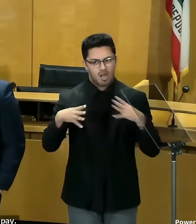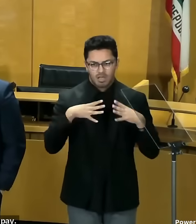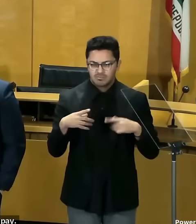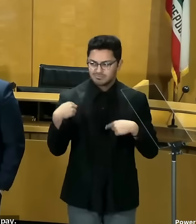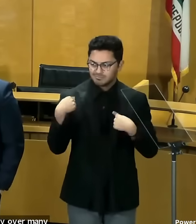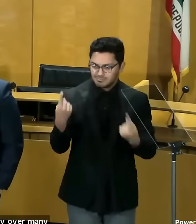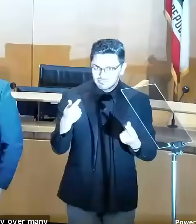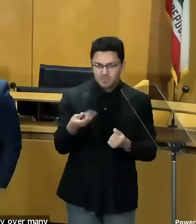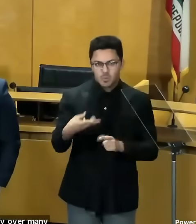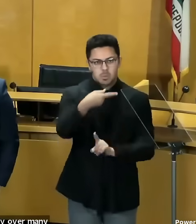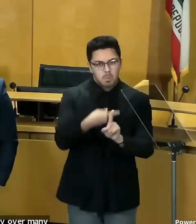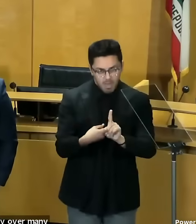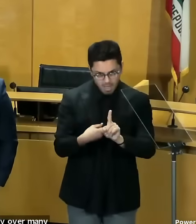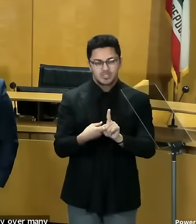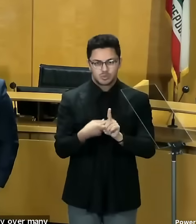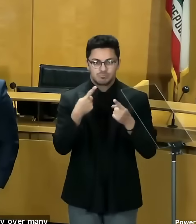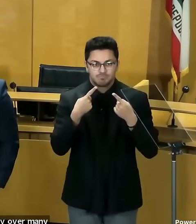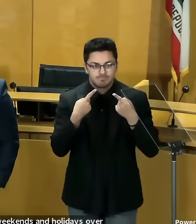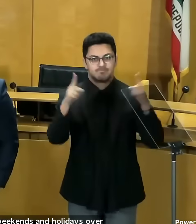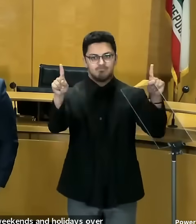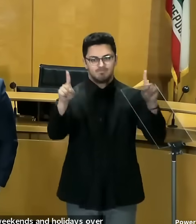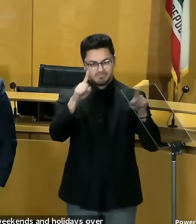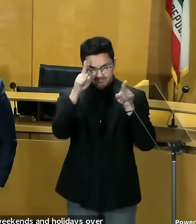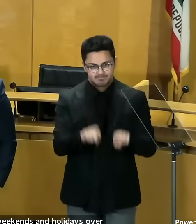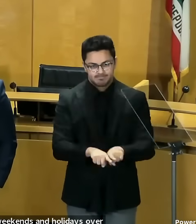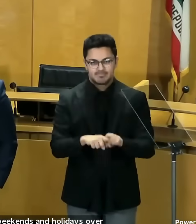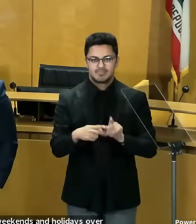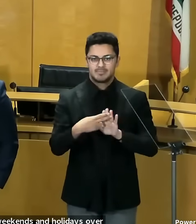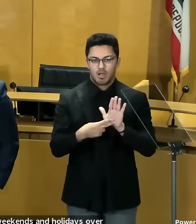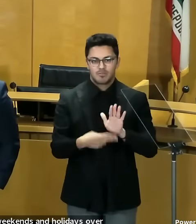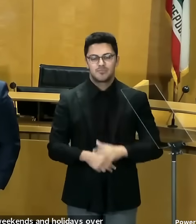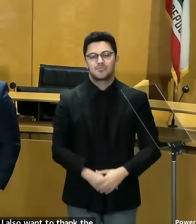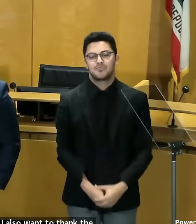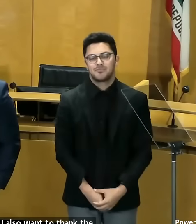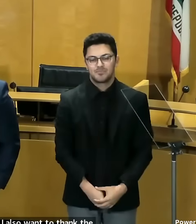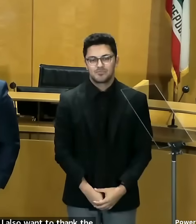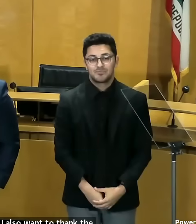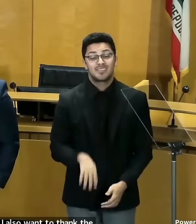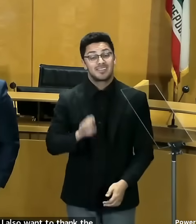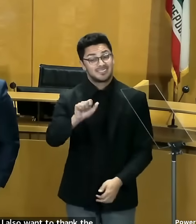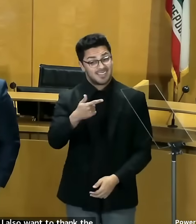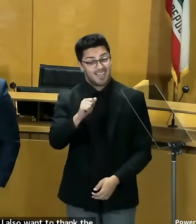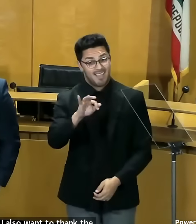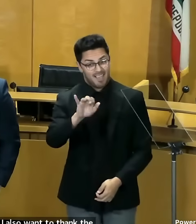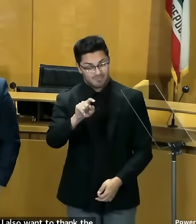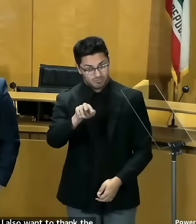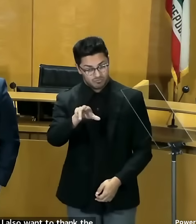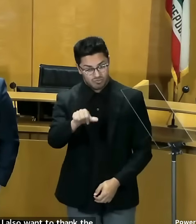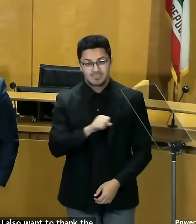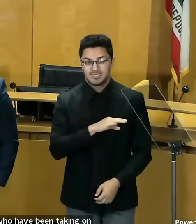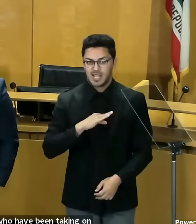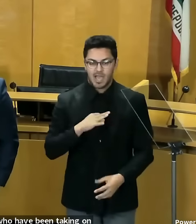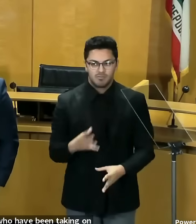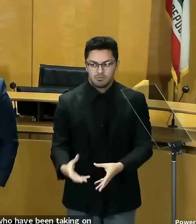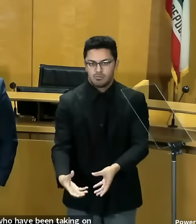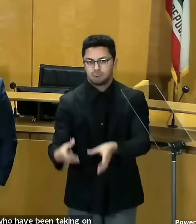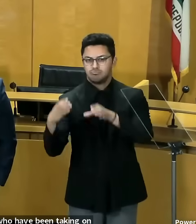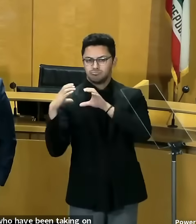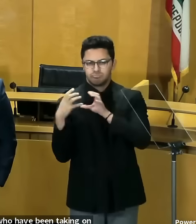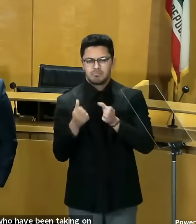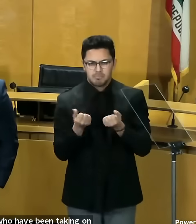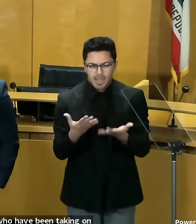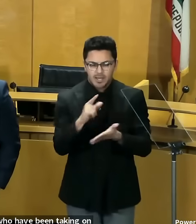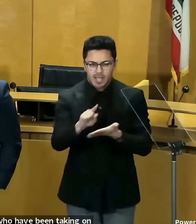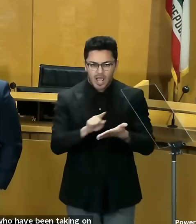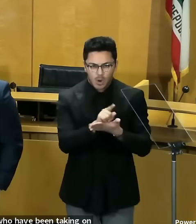over months to achieve this deal. I also want to thank the dedicated SAG-AFTRA staff who have been taking on countless extra hours to ensure